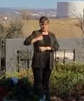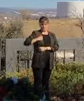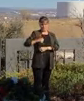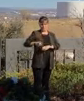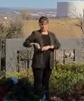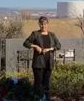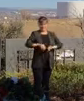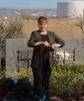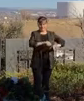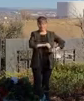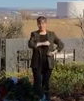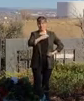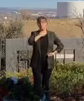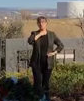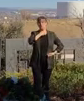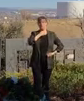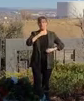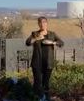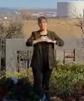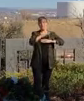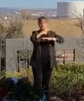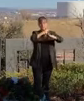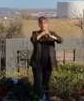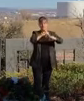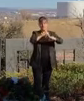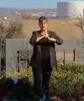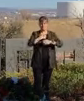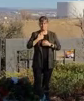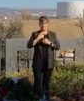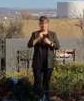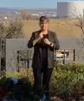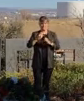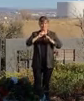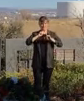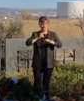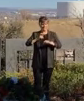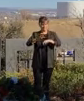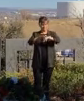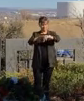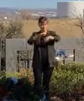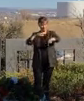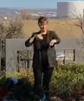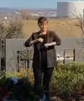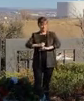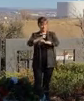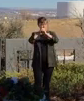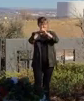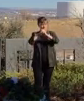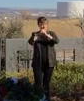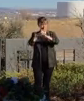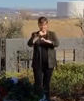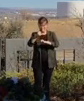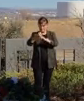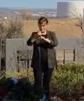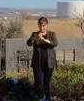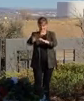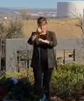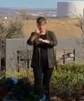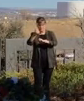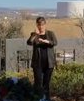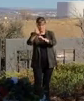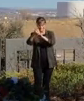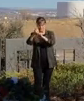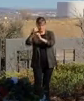airmen, Marines, and Coast Guardsmen have bravely answered the call to defend our freedom, to aid our friends and allies, and to turn